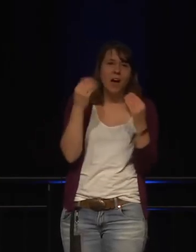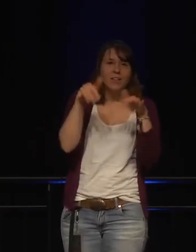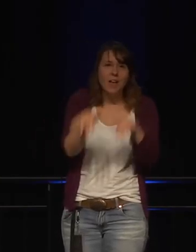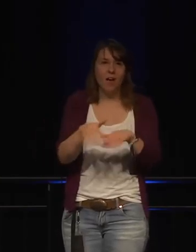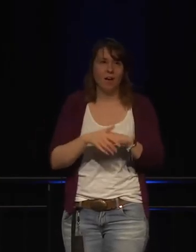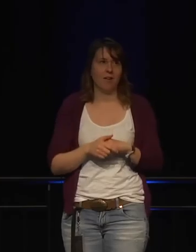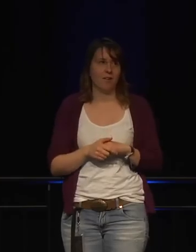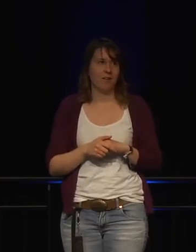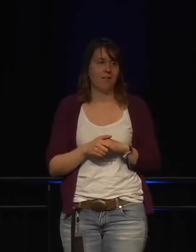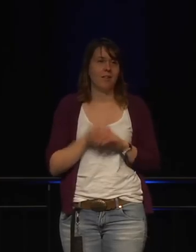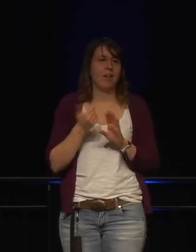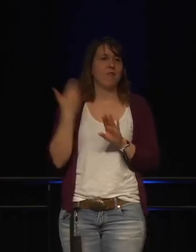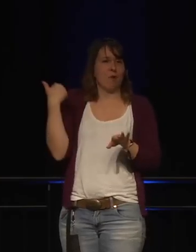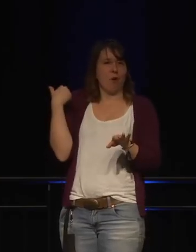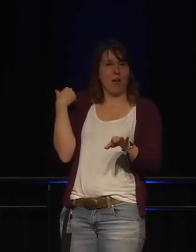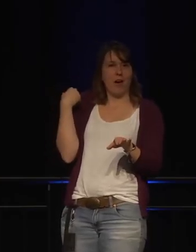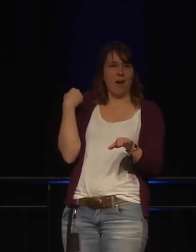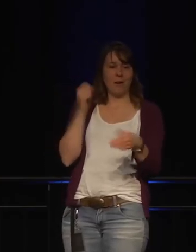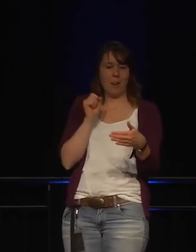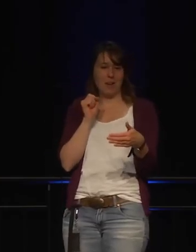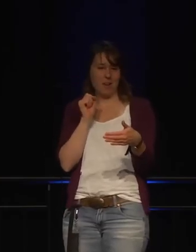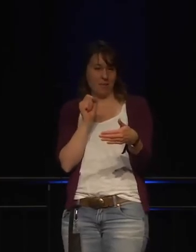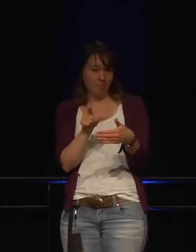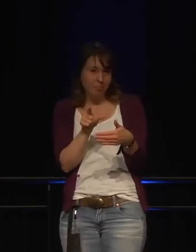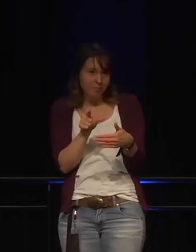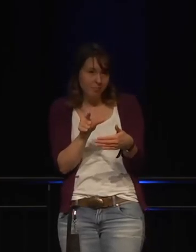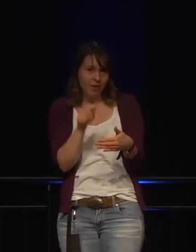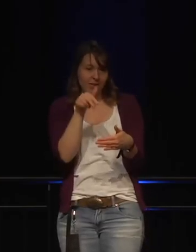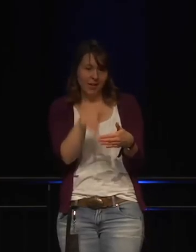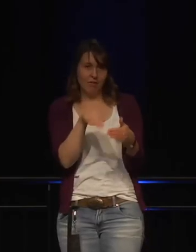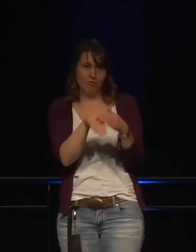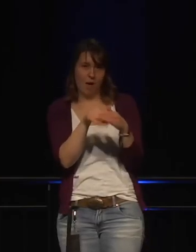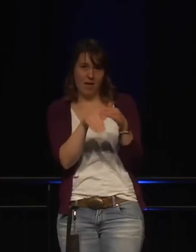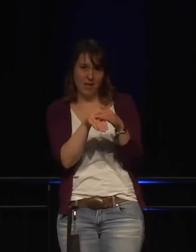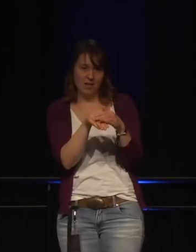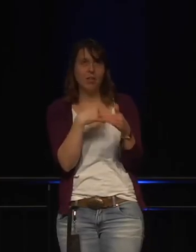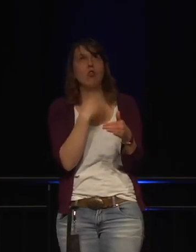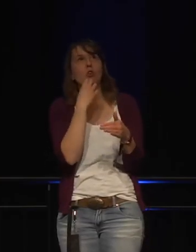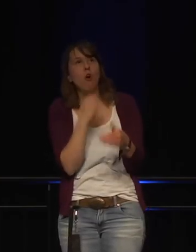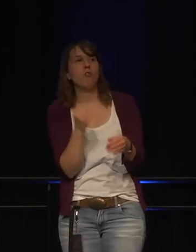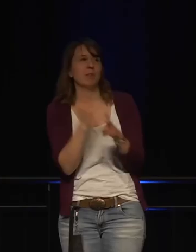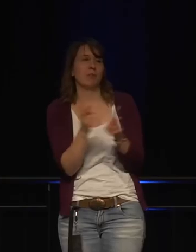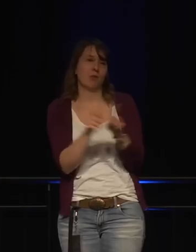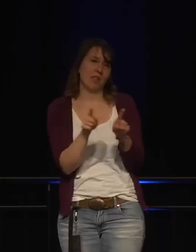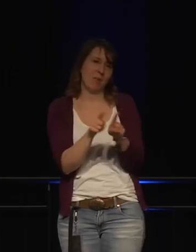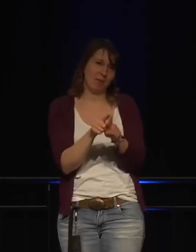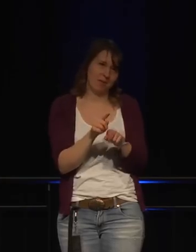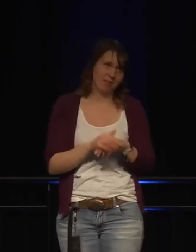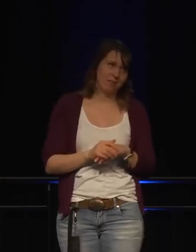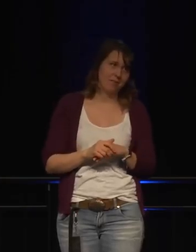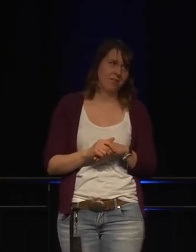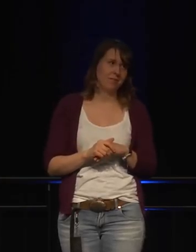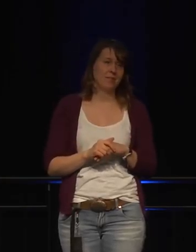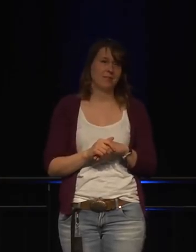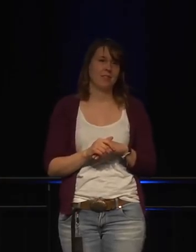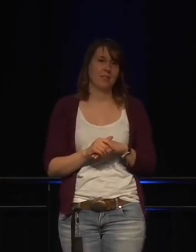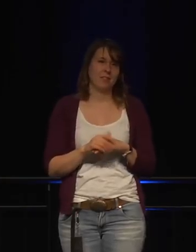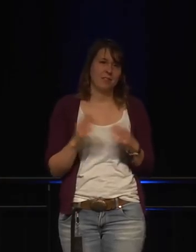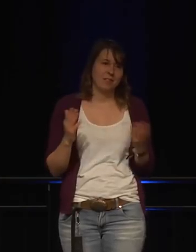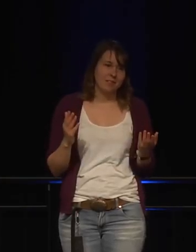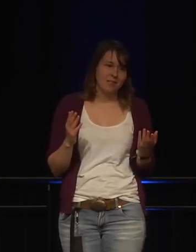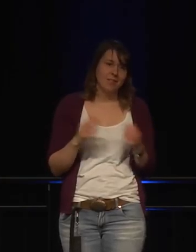the heart blinks, the So, actually, there's a message waiting for you now. And I'm not